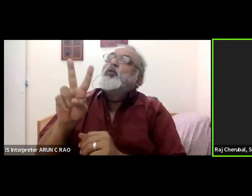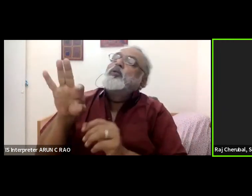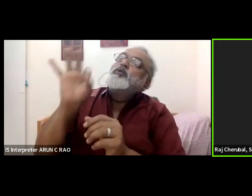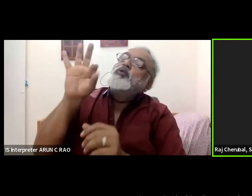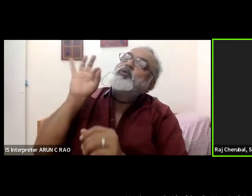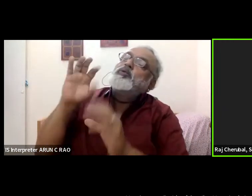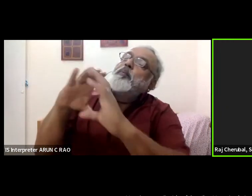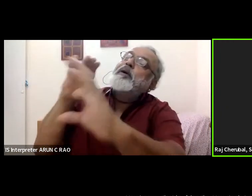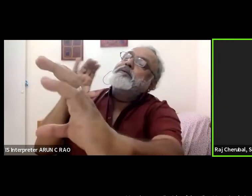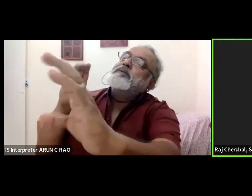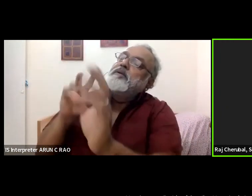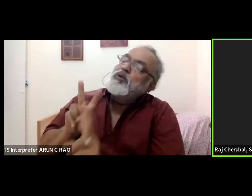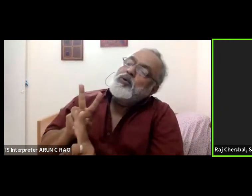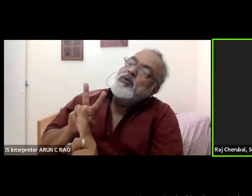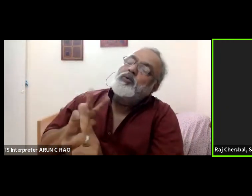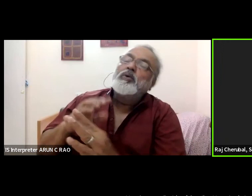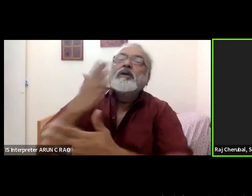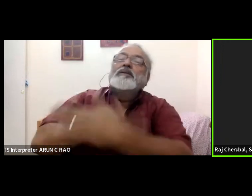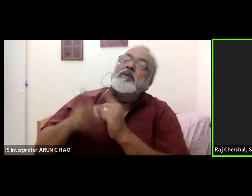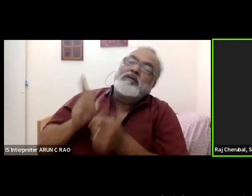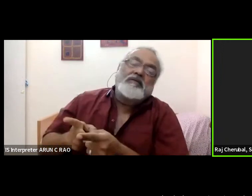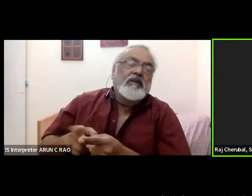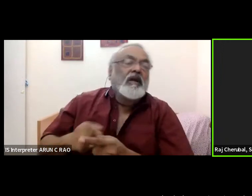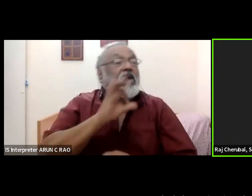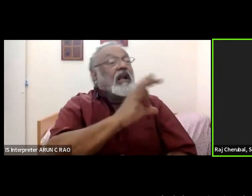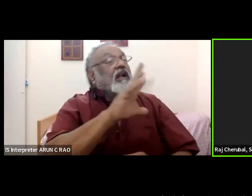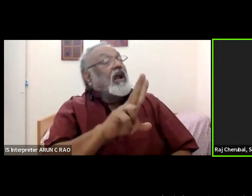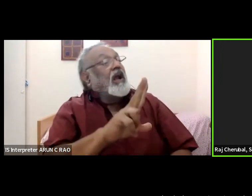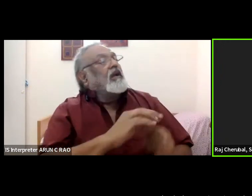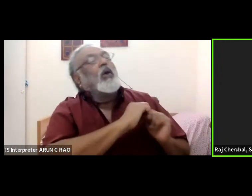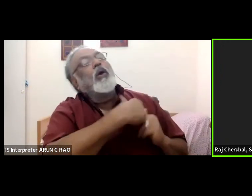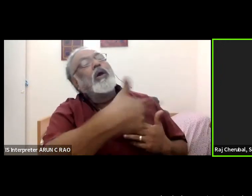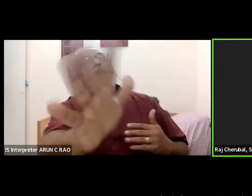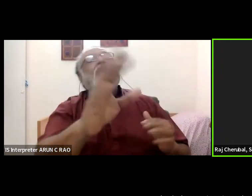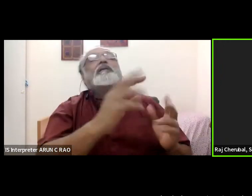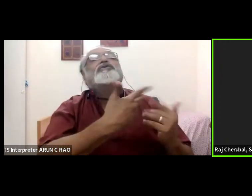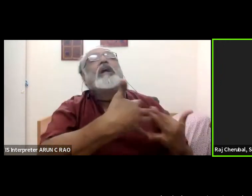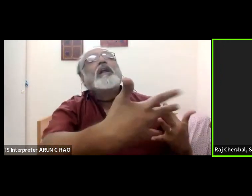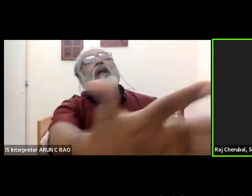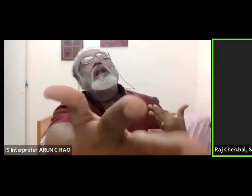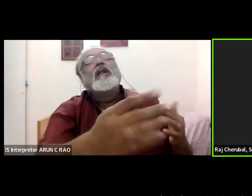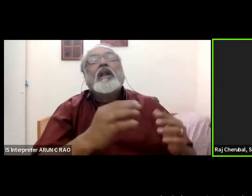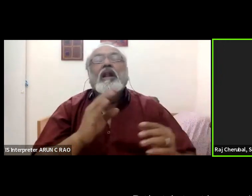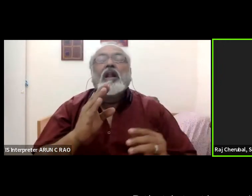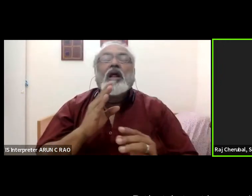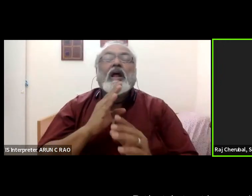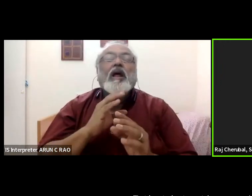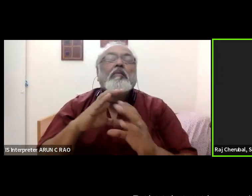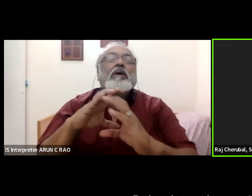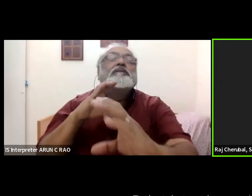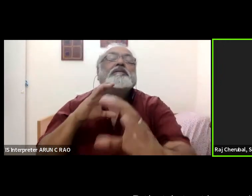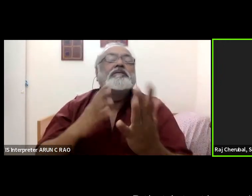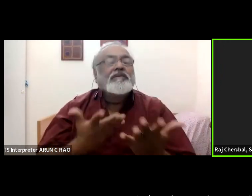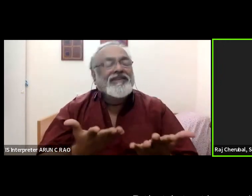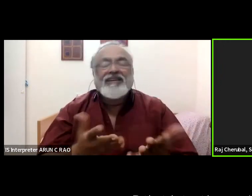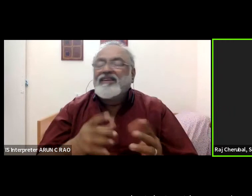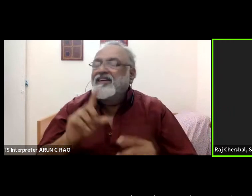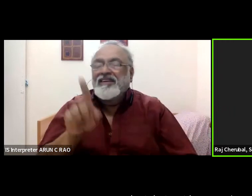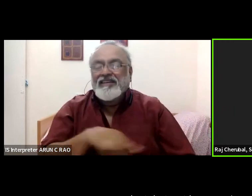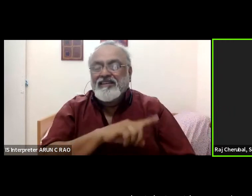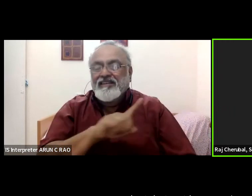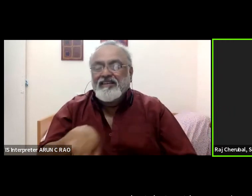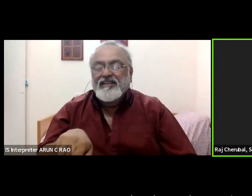in a fleet that is catering to certain groups and so on and so forth. So I think all of us, no matter which